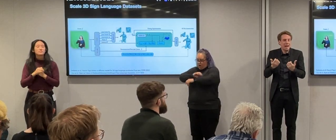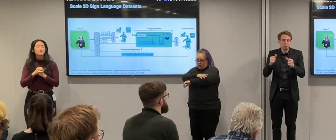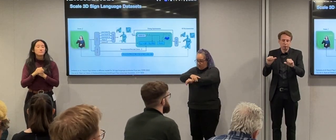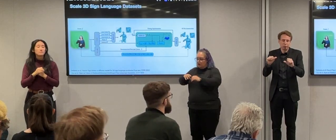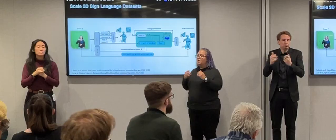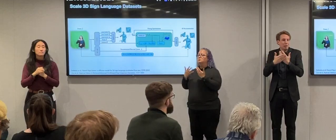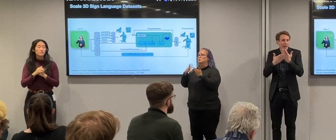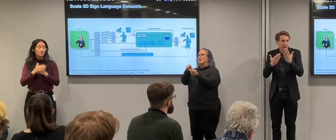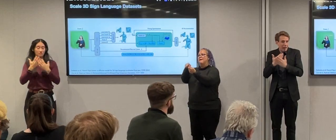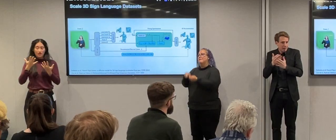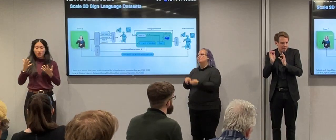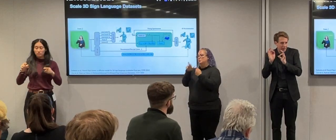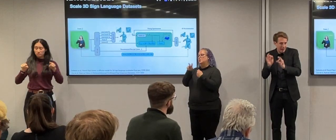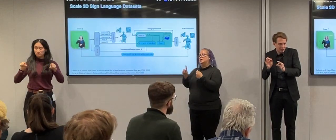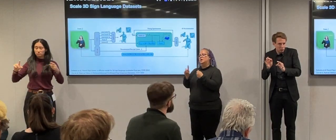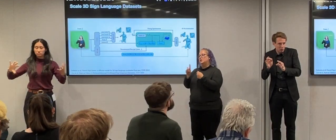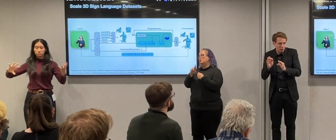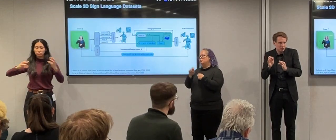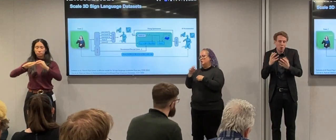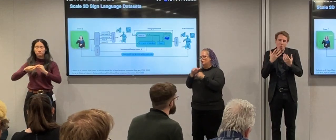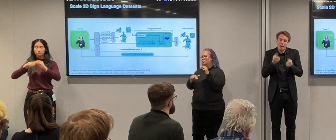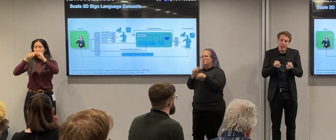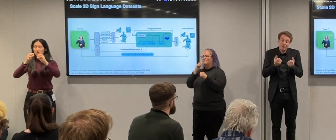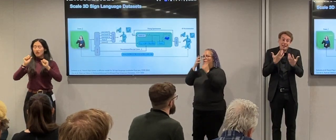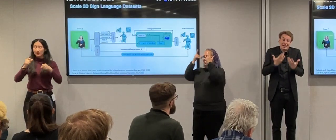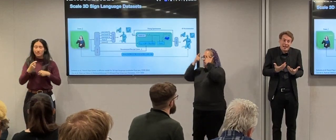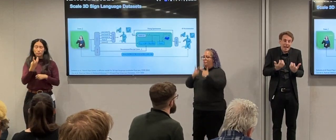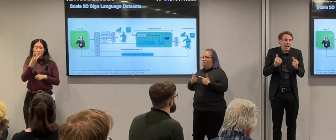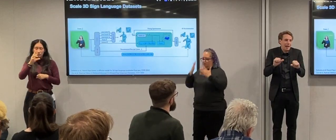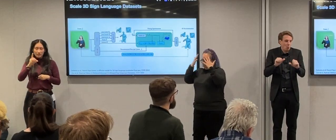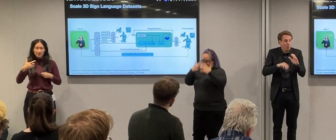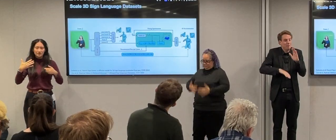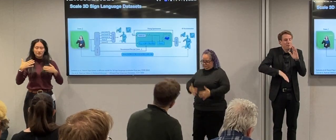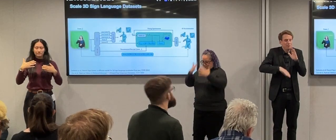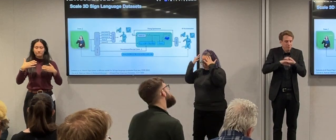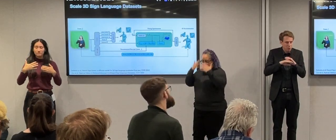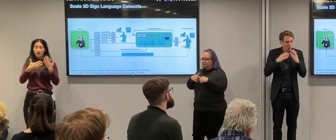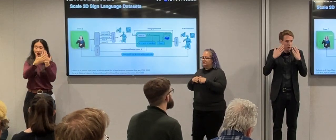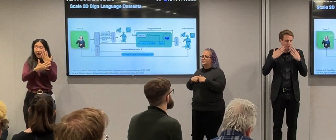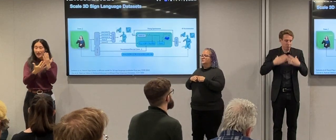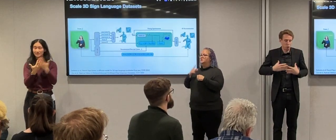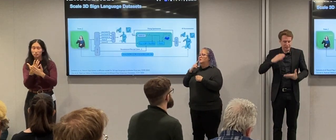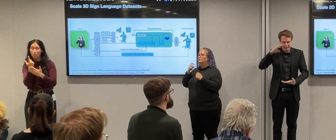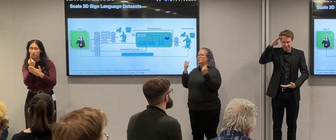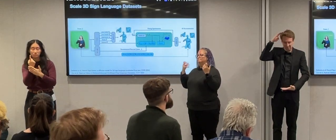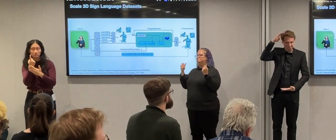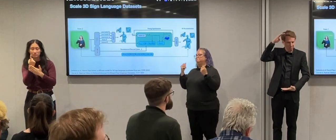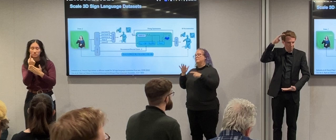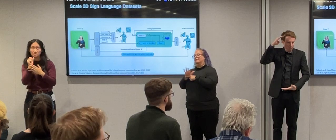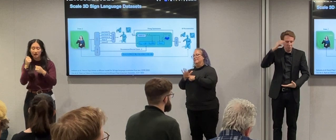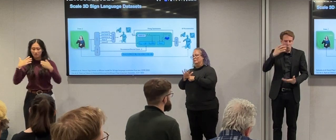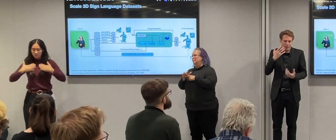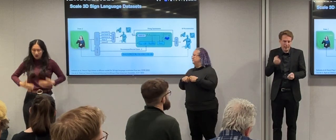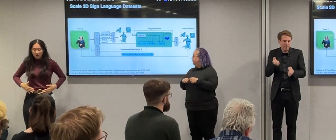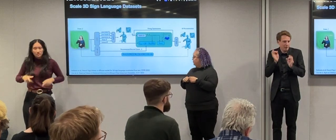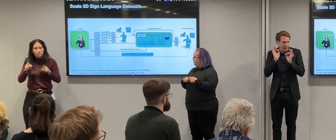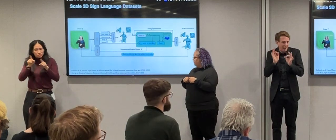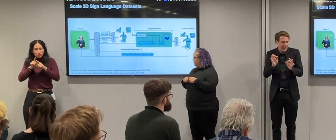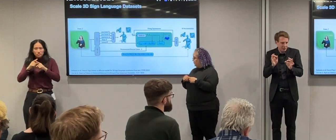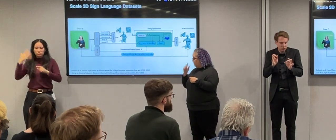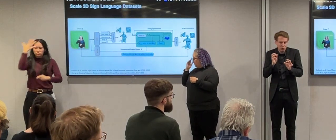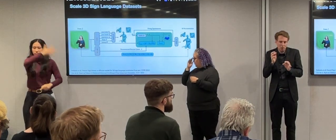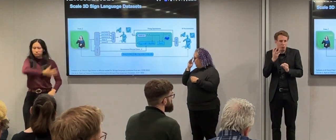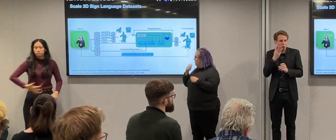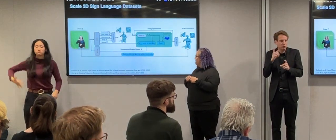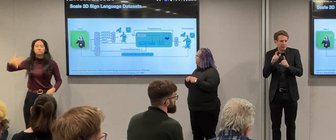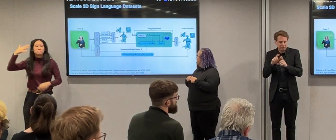3D reconstructions for the whole body, for the whole upper body of sign language videos. As you can see in the